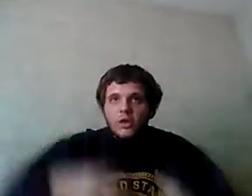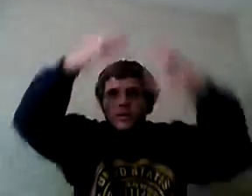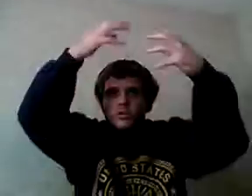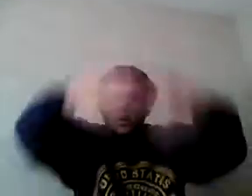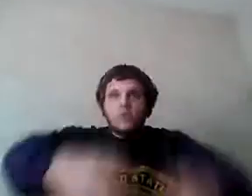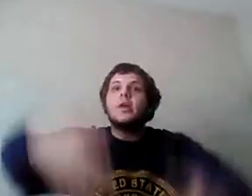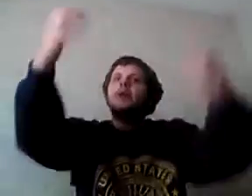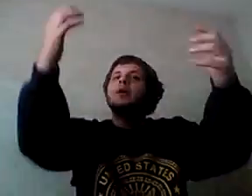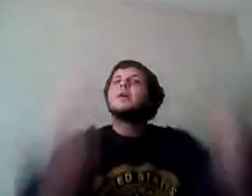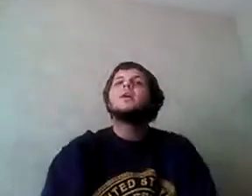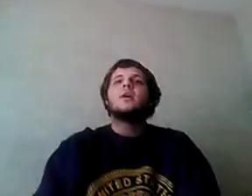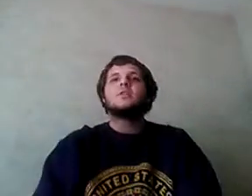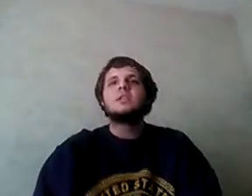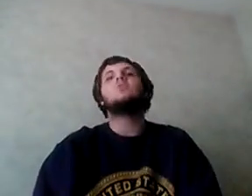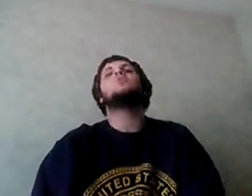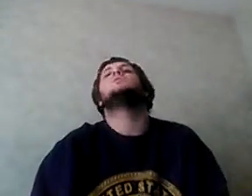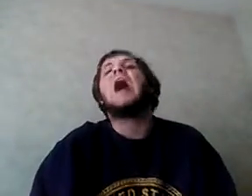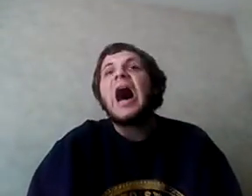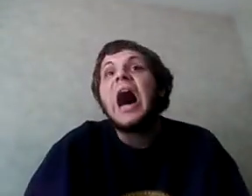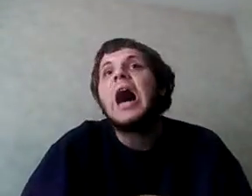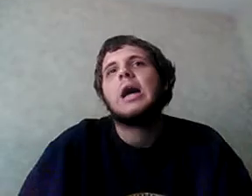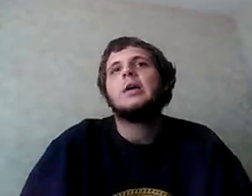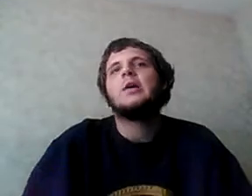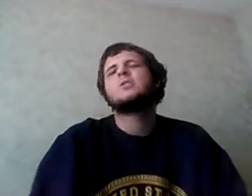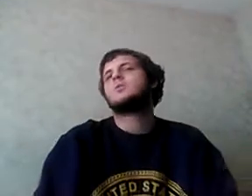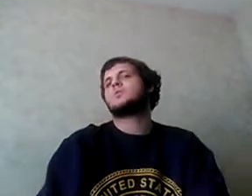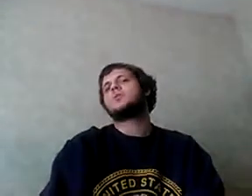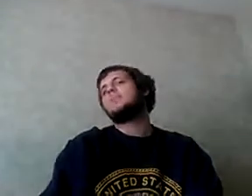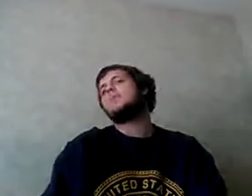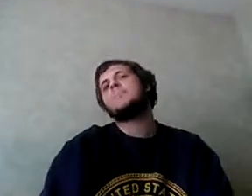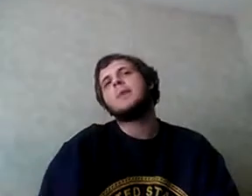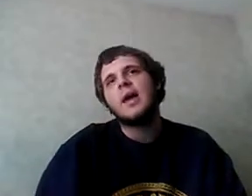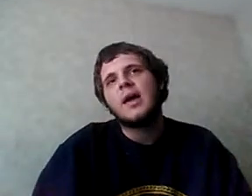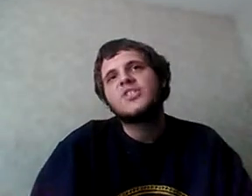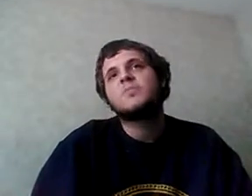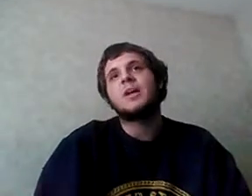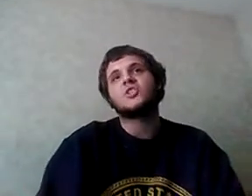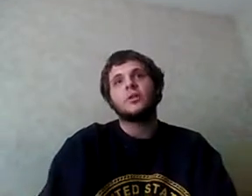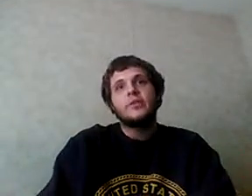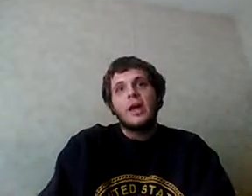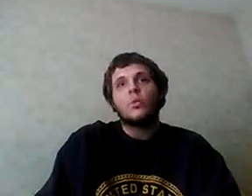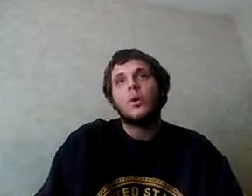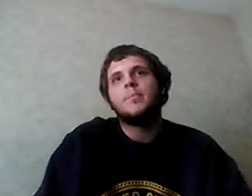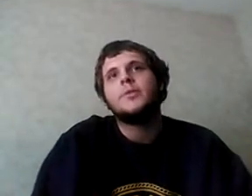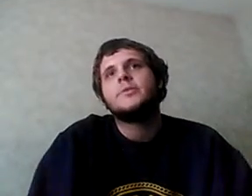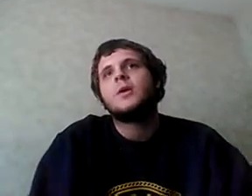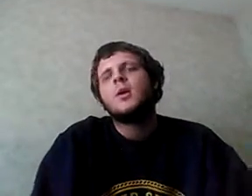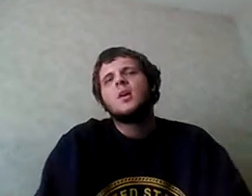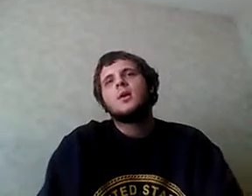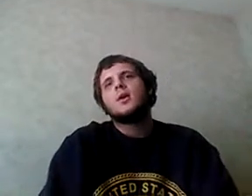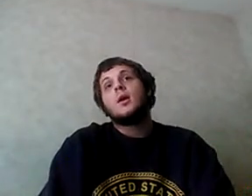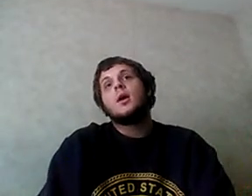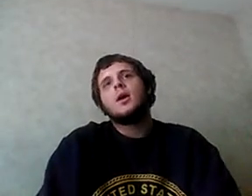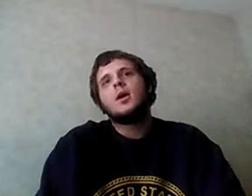doing it and doing it until you die. Or some of them may have special attack weapons.